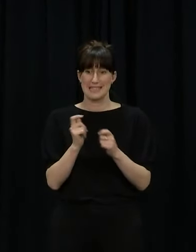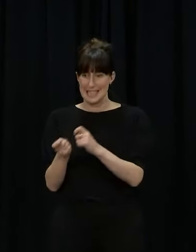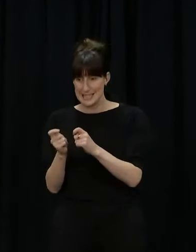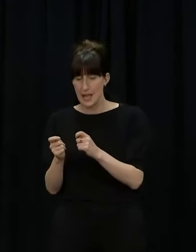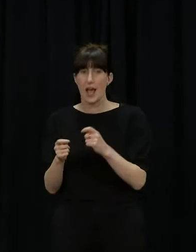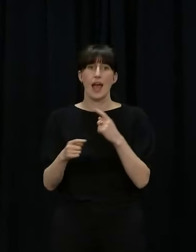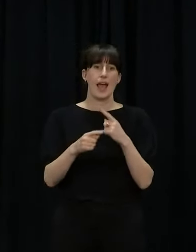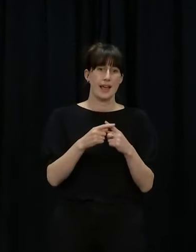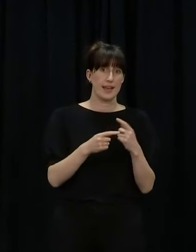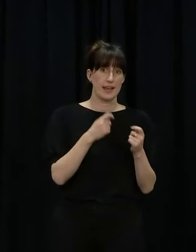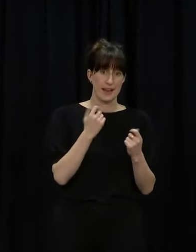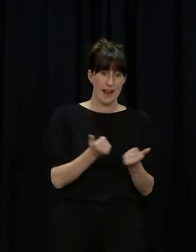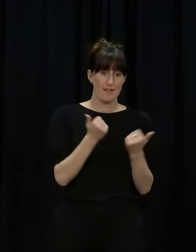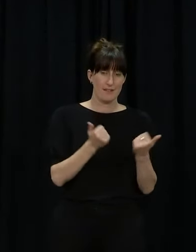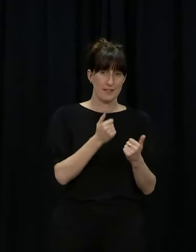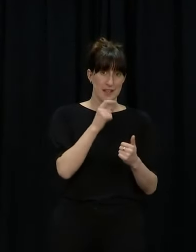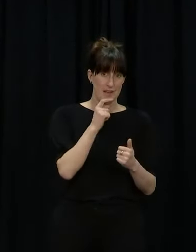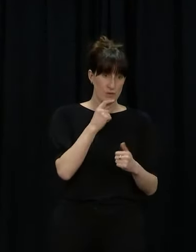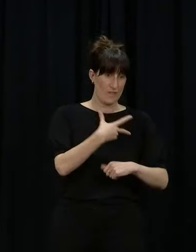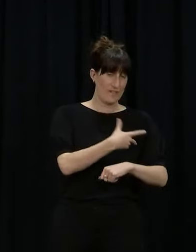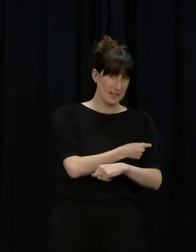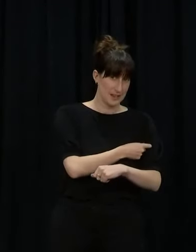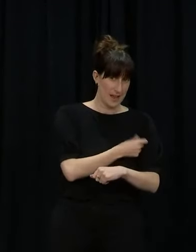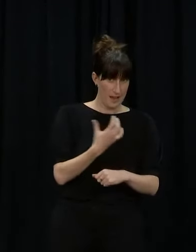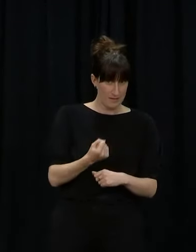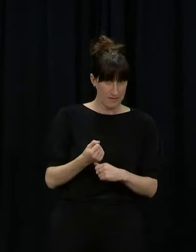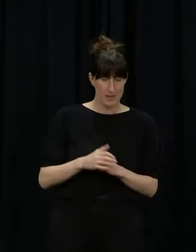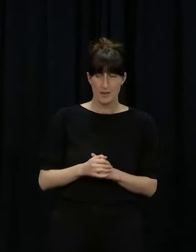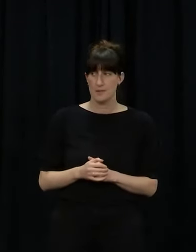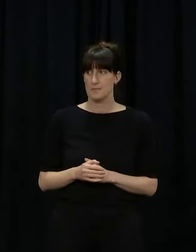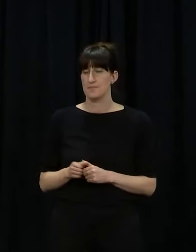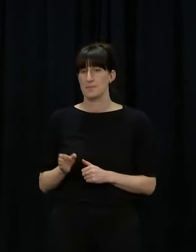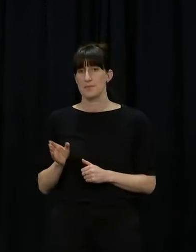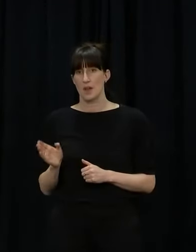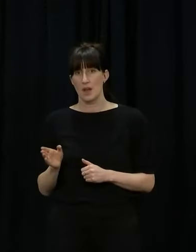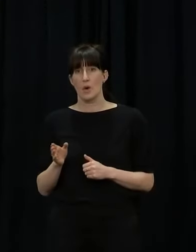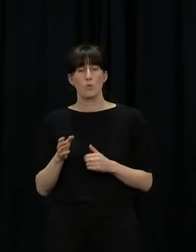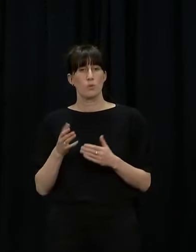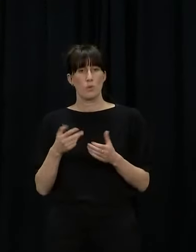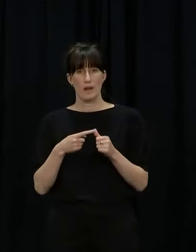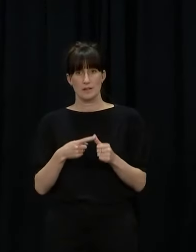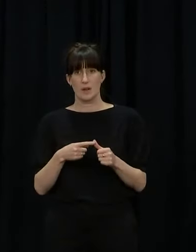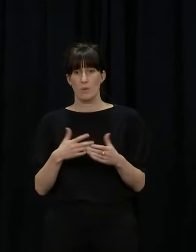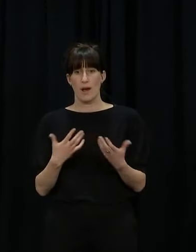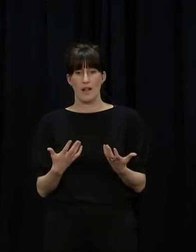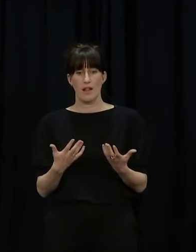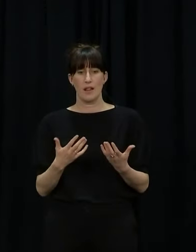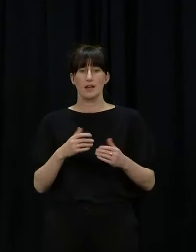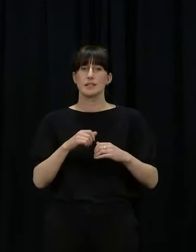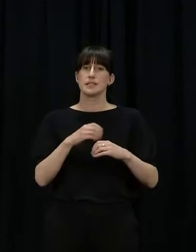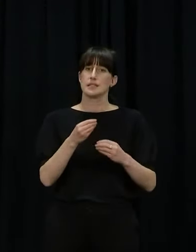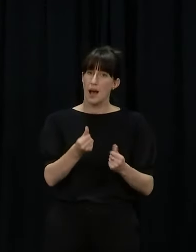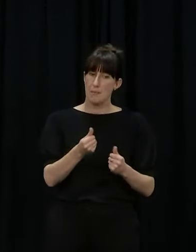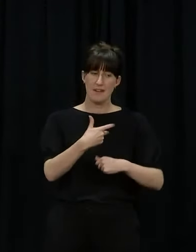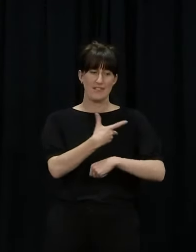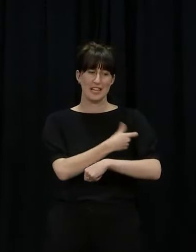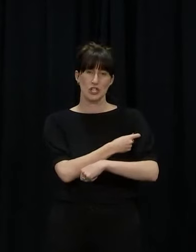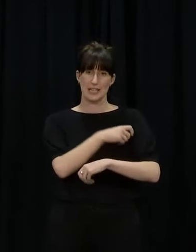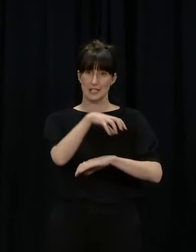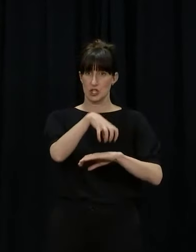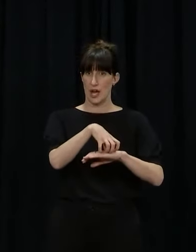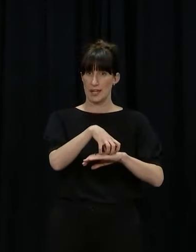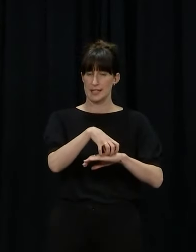So we have said that not all of our sites will be back up and running in the same way as prior, because some sites may